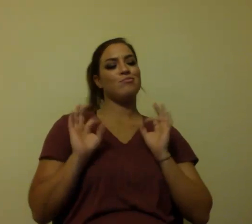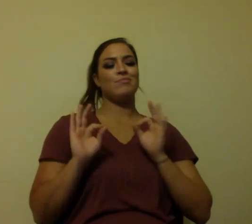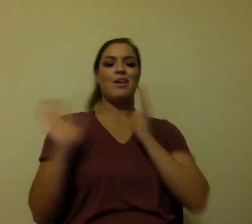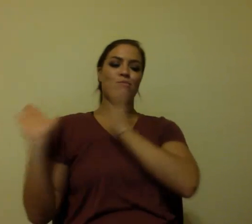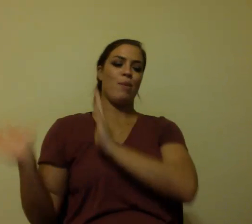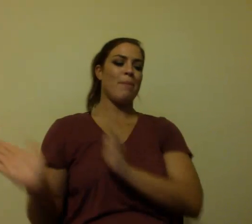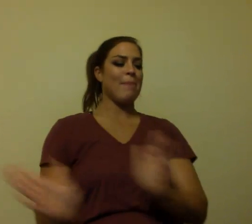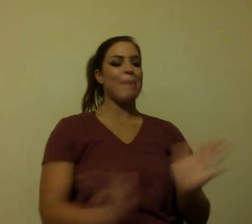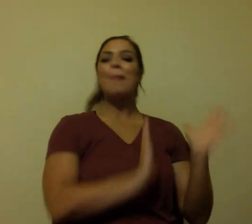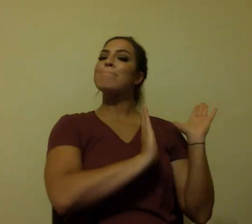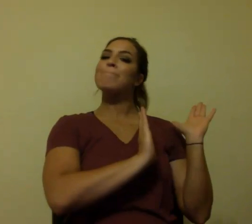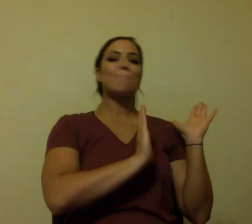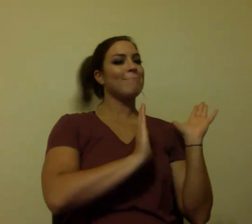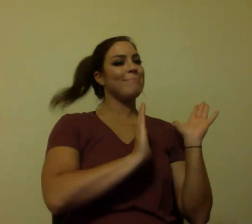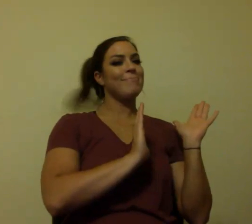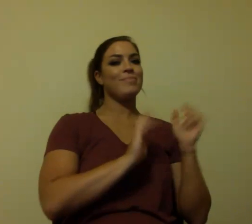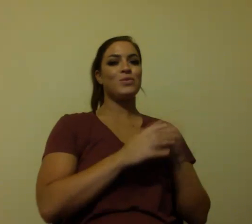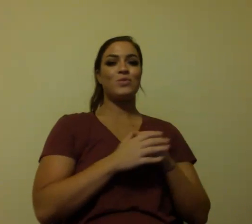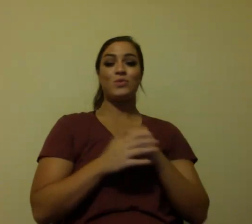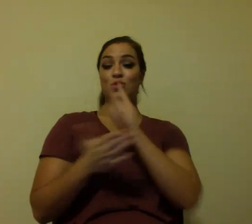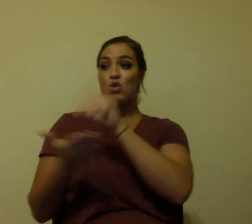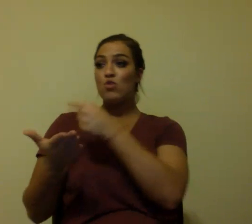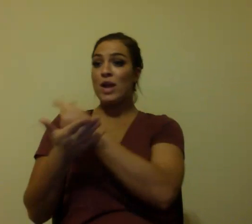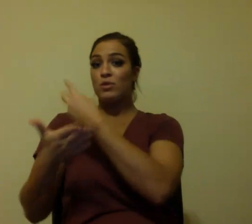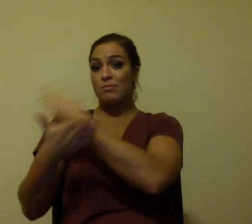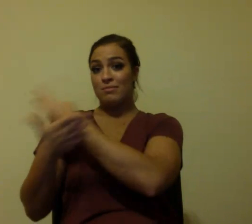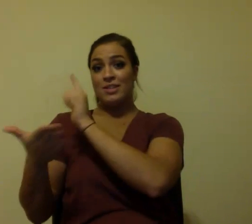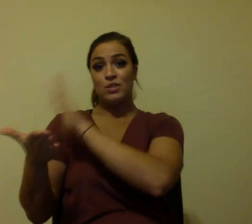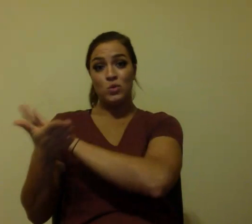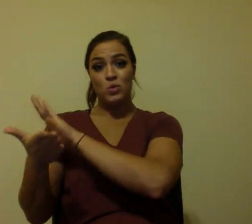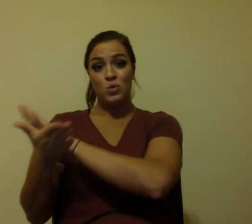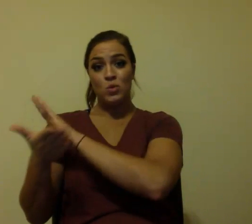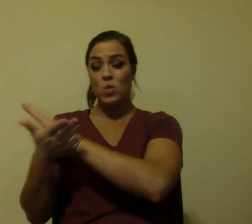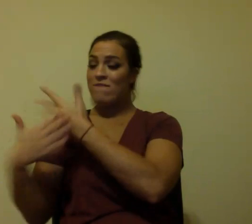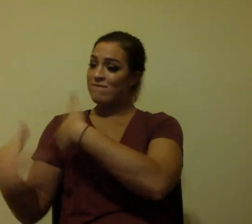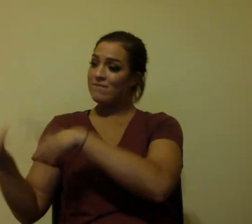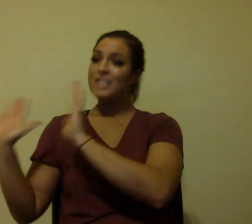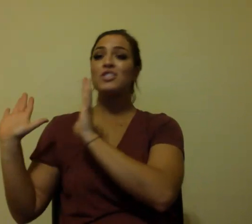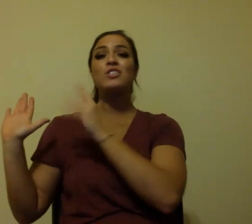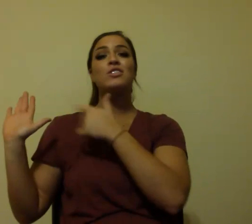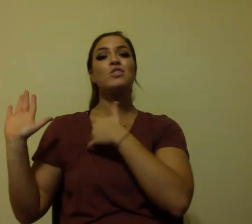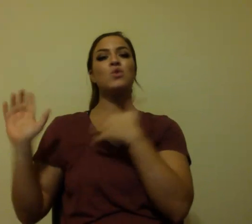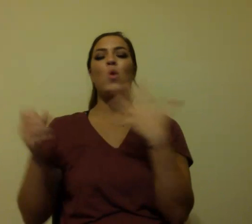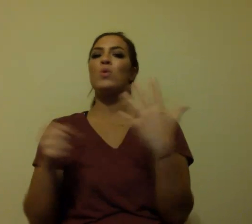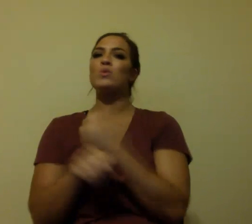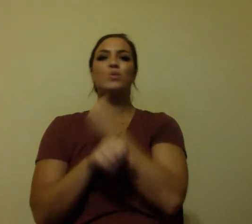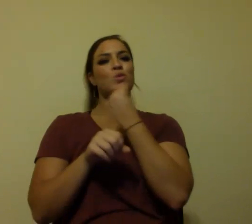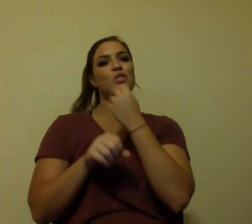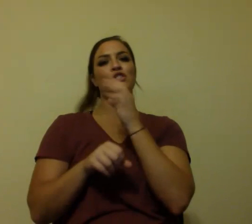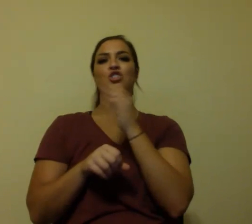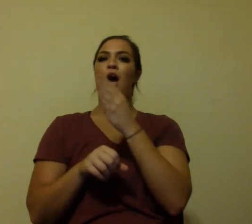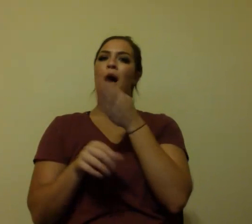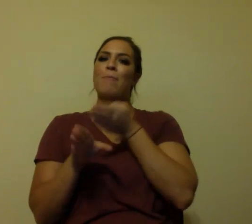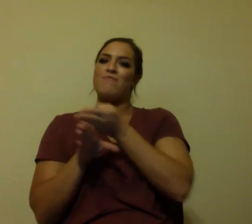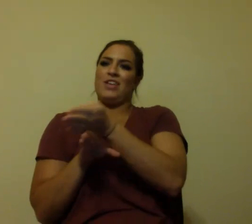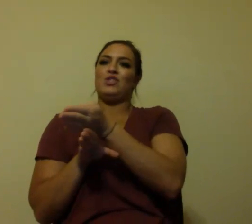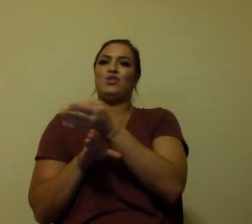I graduated from grad school. I landed my first big job as a therapist. I got married, and I even